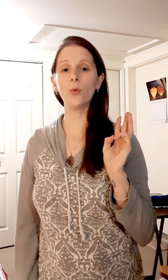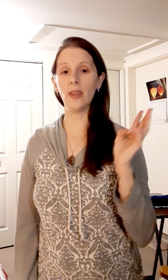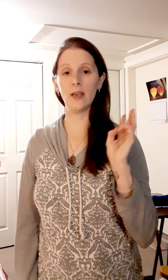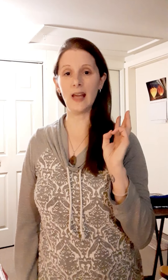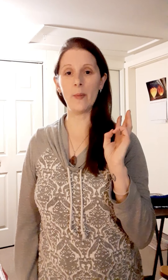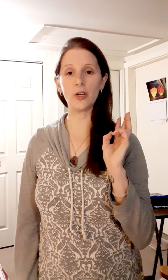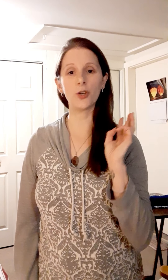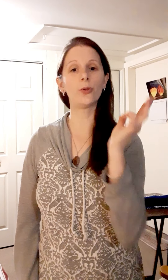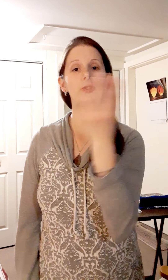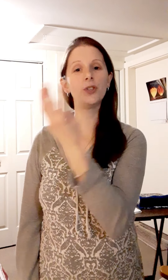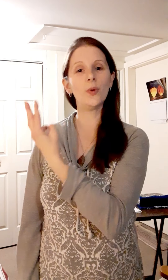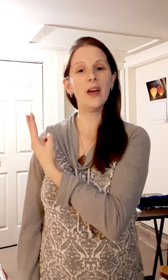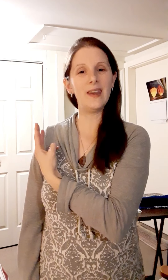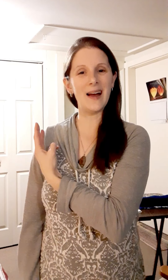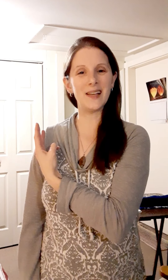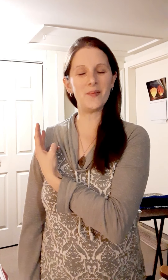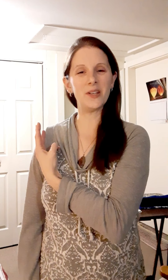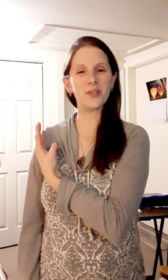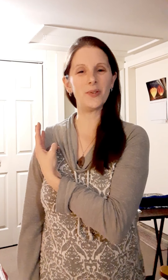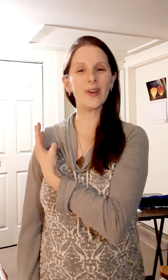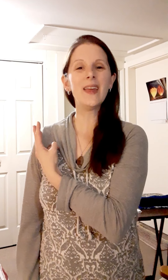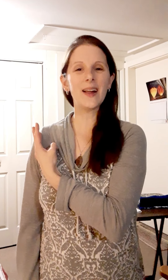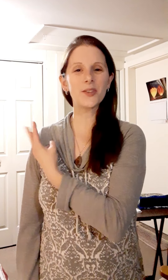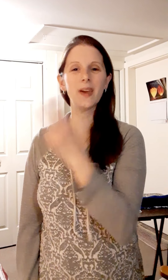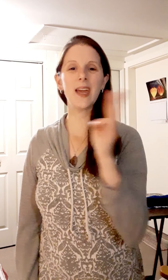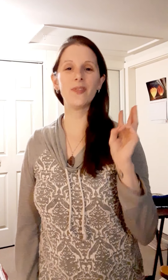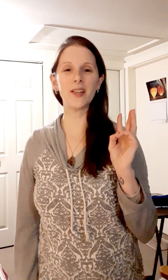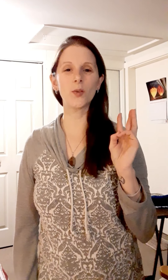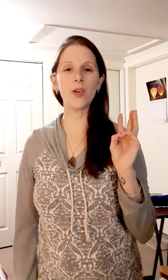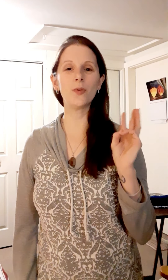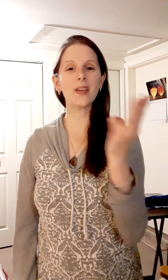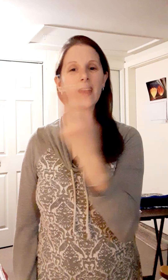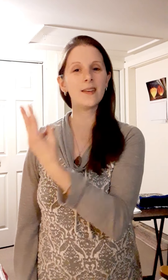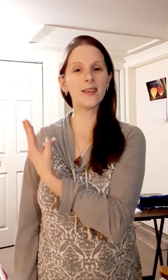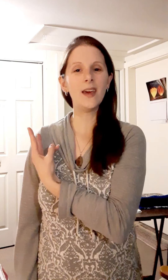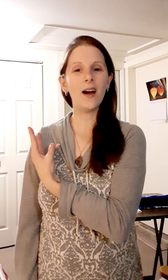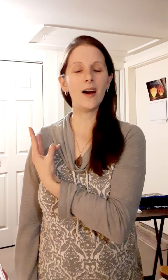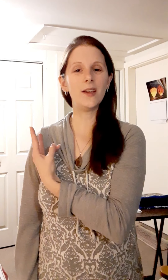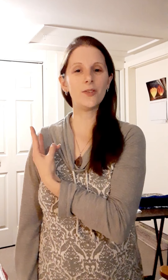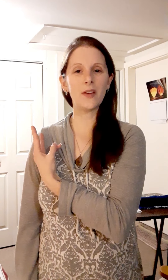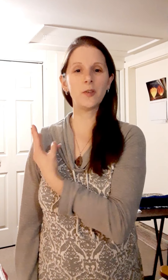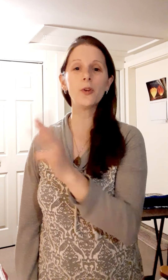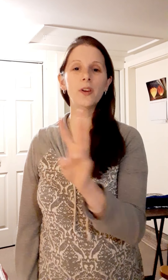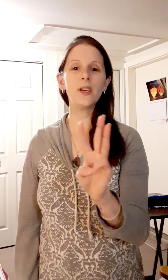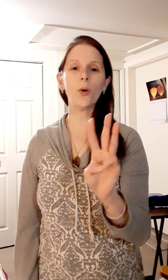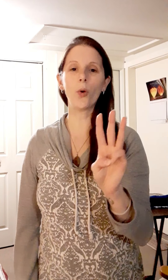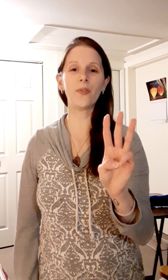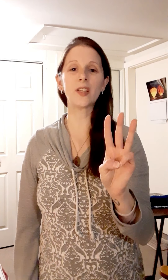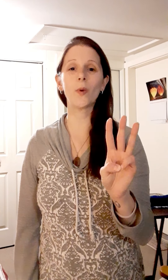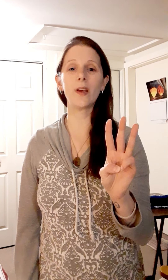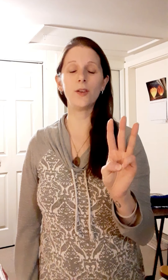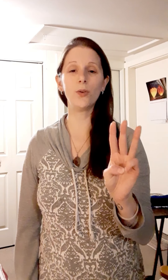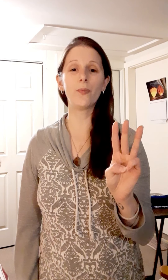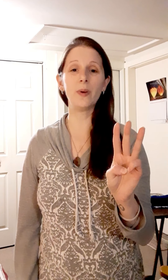and then dominant shoulder to non-dominant shoulder. That's okay if that's the way you sign it in your deaf community, or if that's the way that you've been